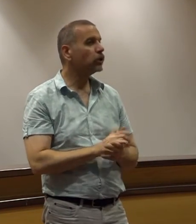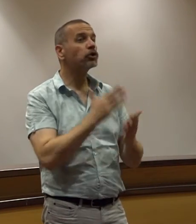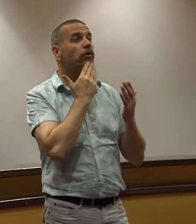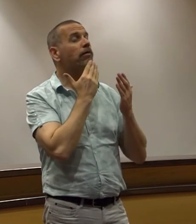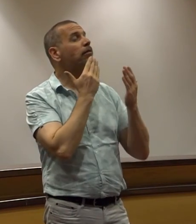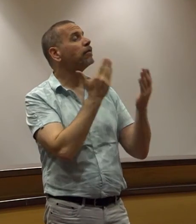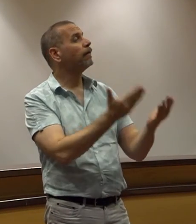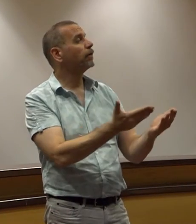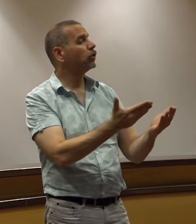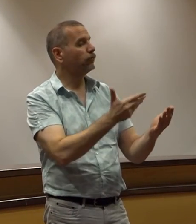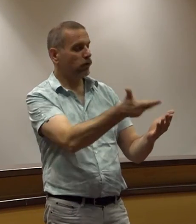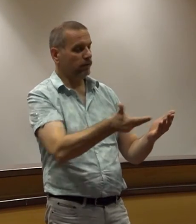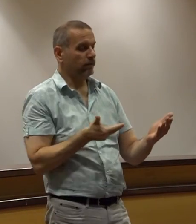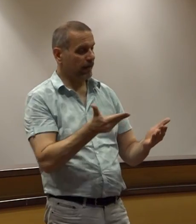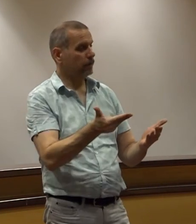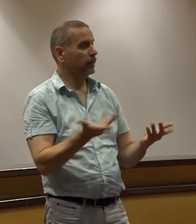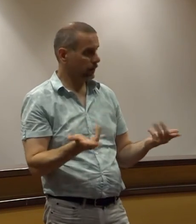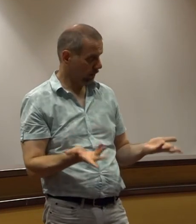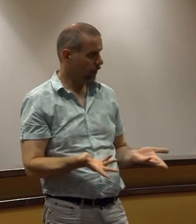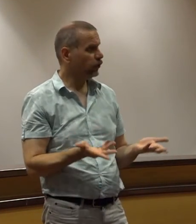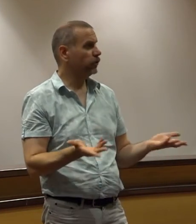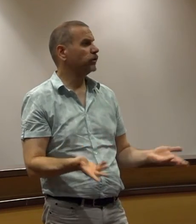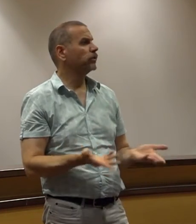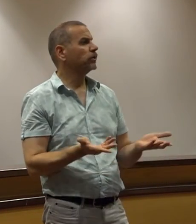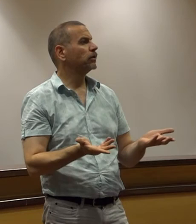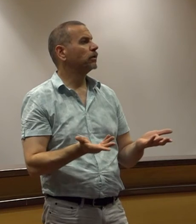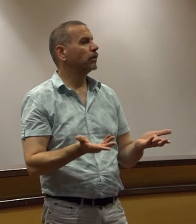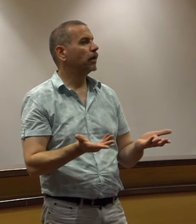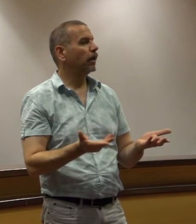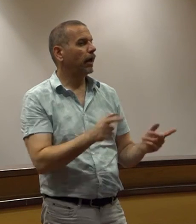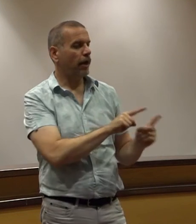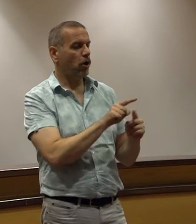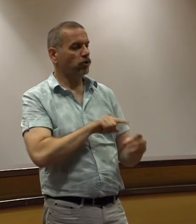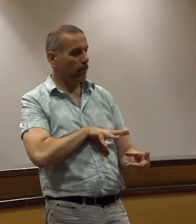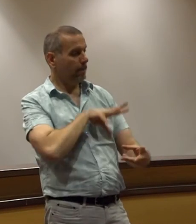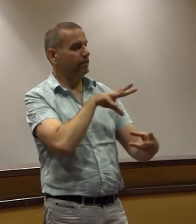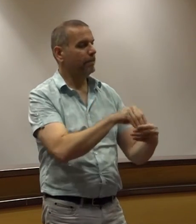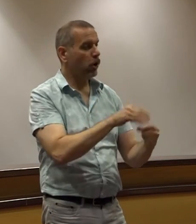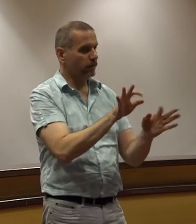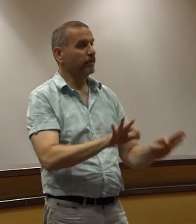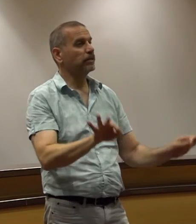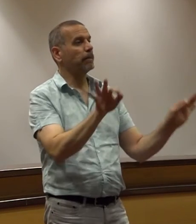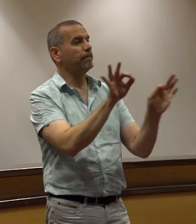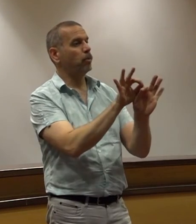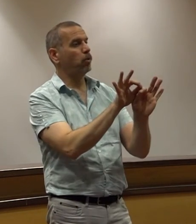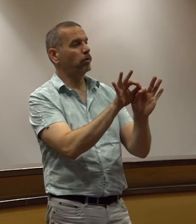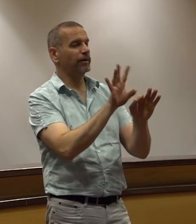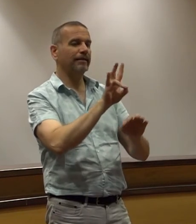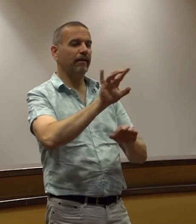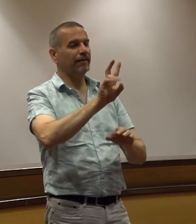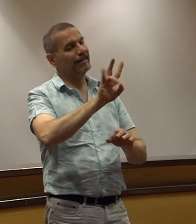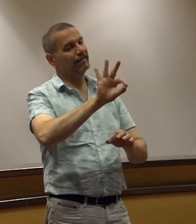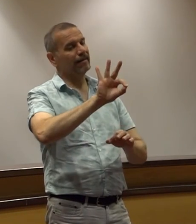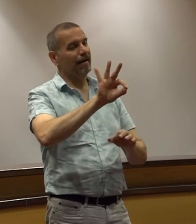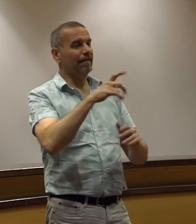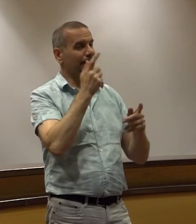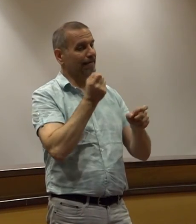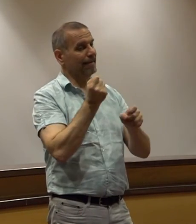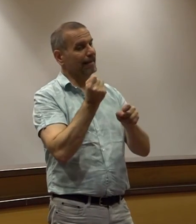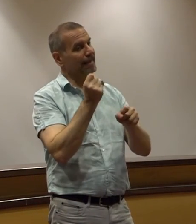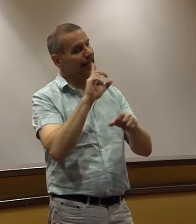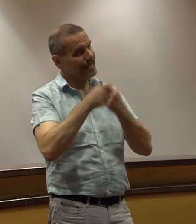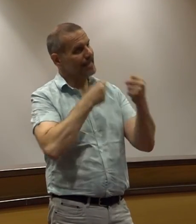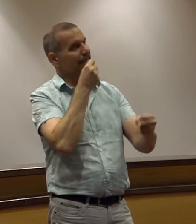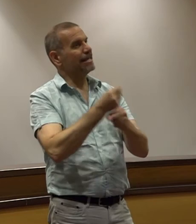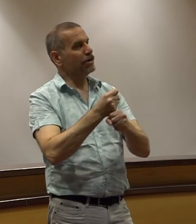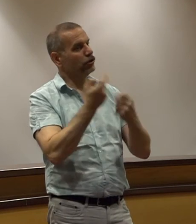you for inviting me, for making me a part of this important milestone, and once again, a